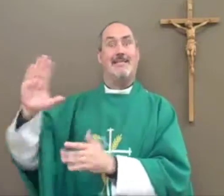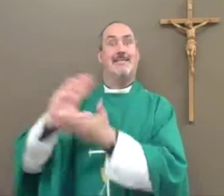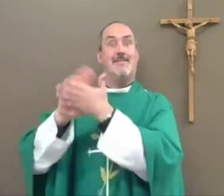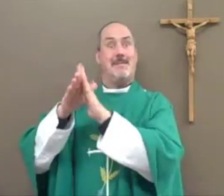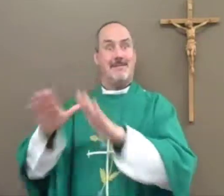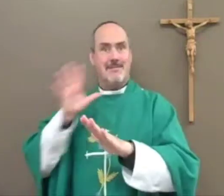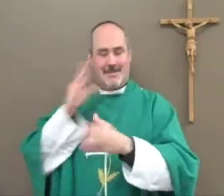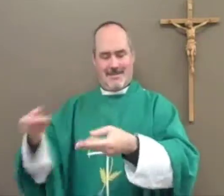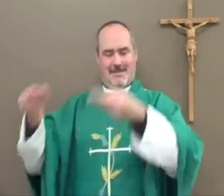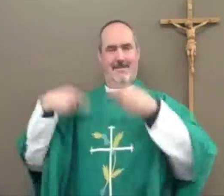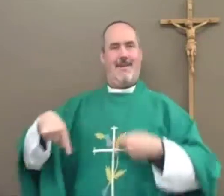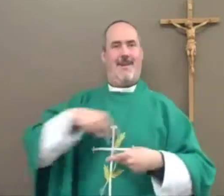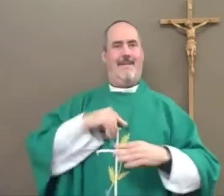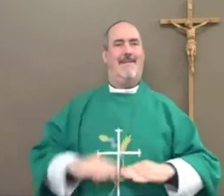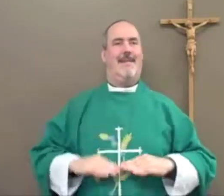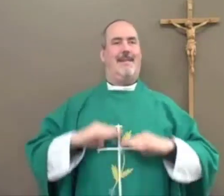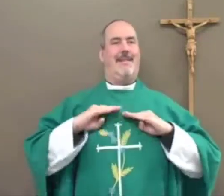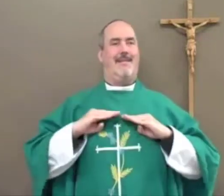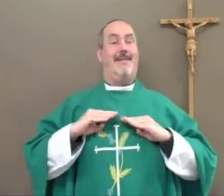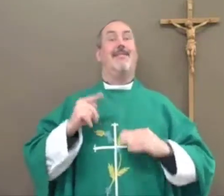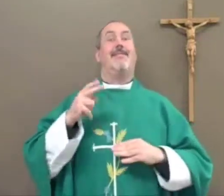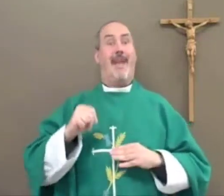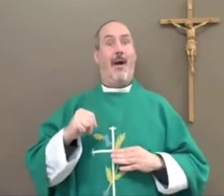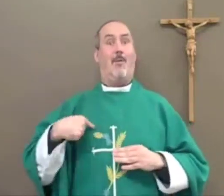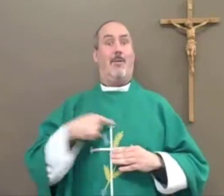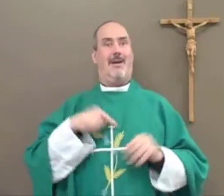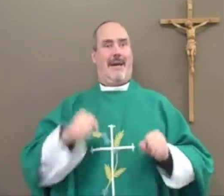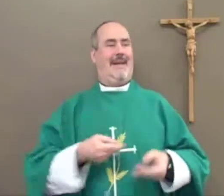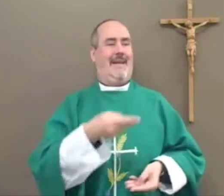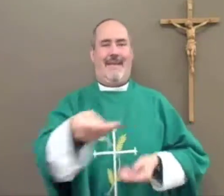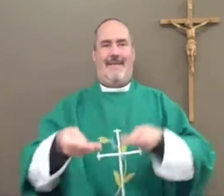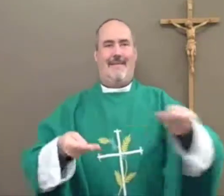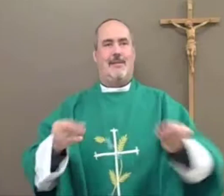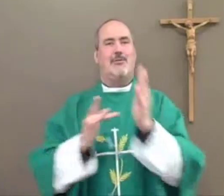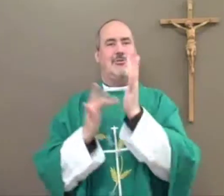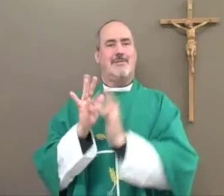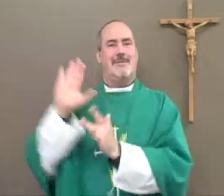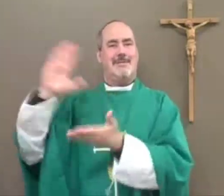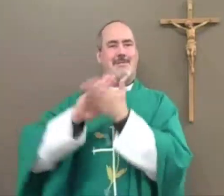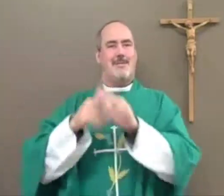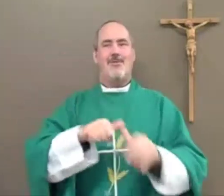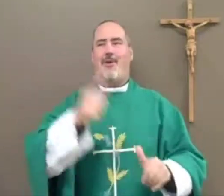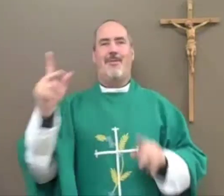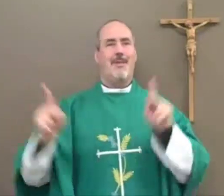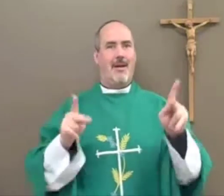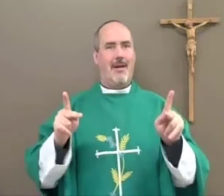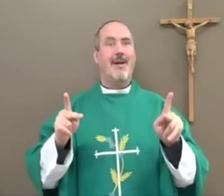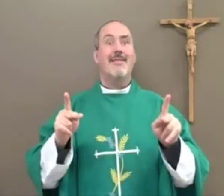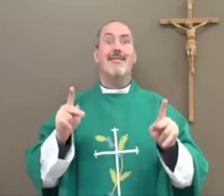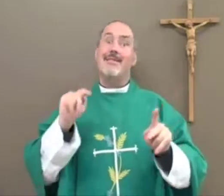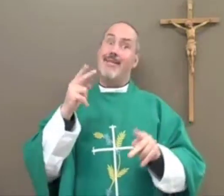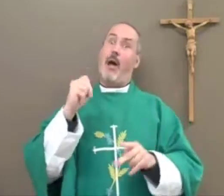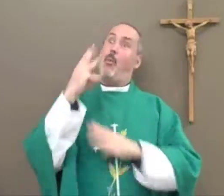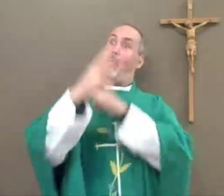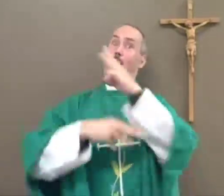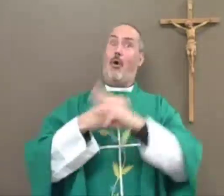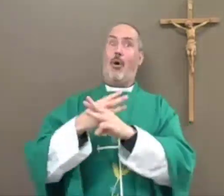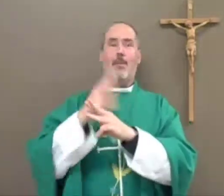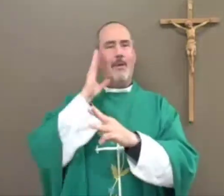with Jesus, then he will fill us with peace, and then we can give that peace to other people in the world. And